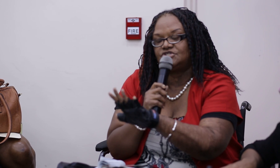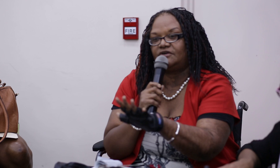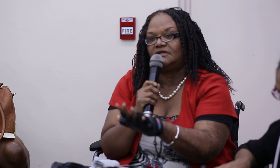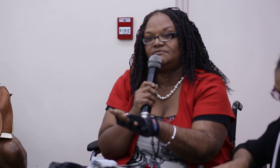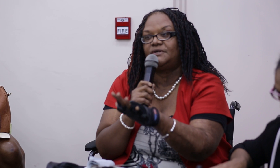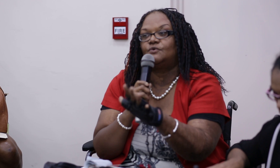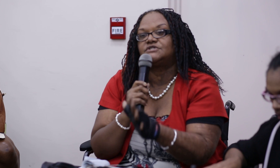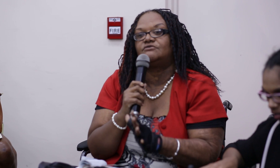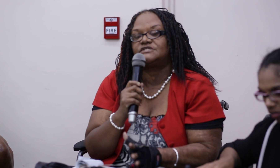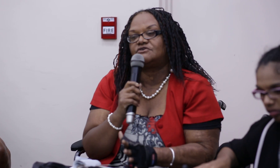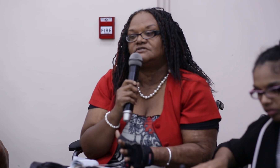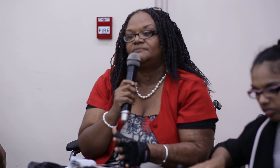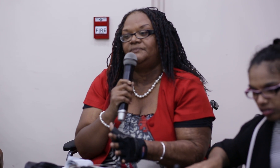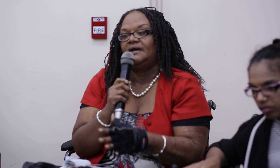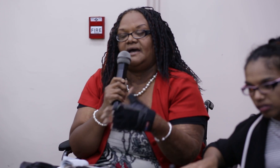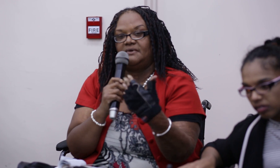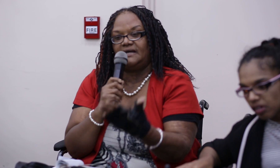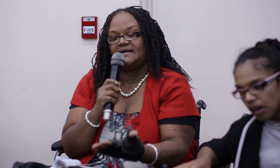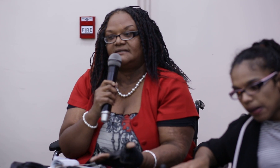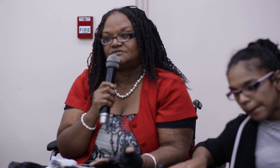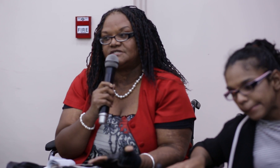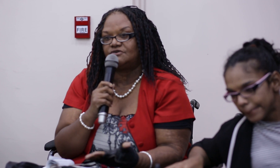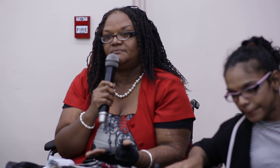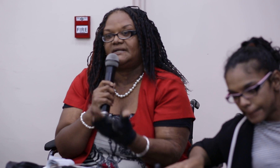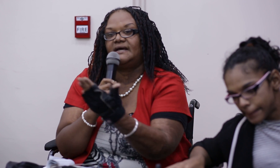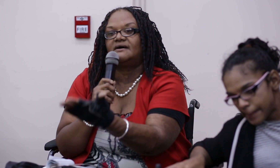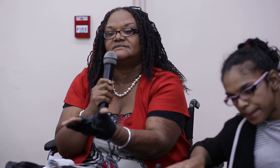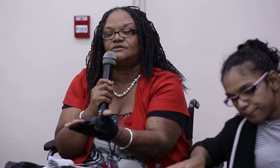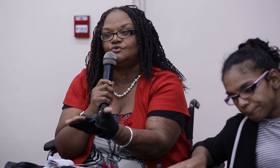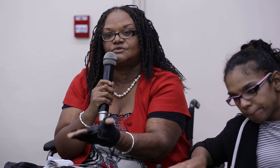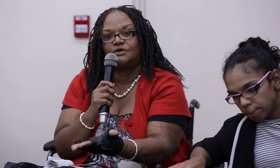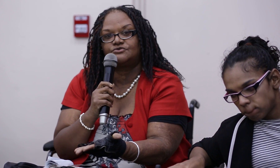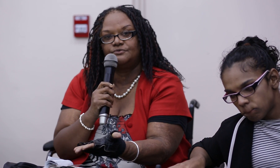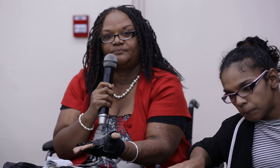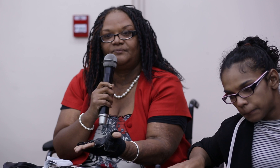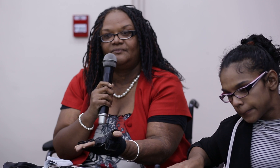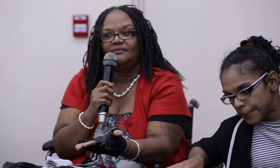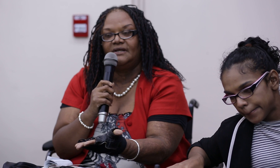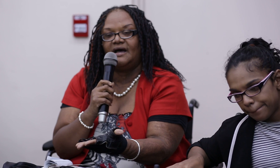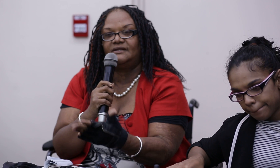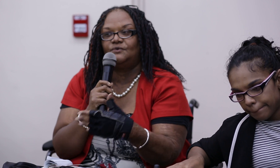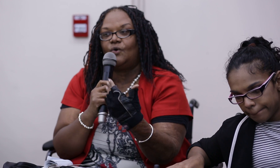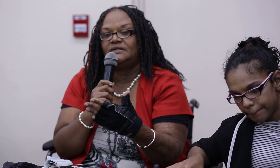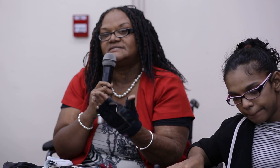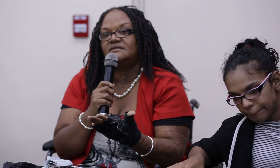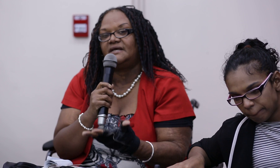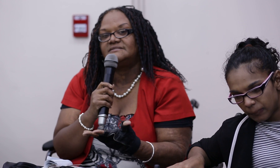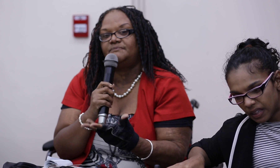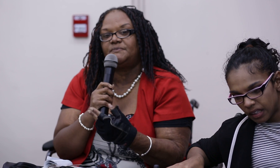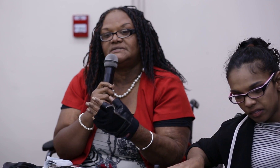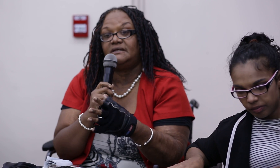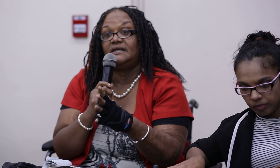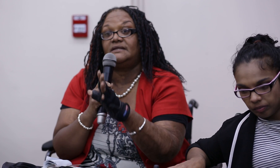talking about in general. Even when you go to a restaurant, I dine at a restaurant, but then I can't use the washroom. And you know, all these